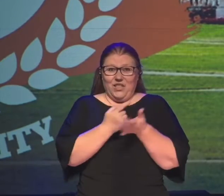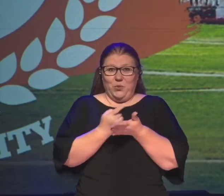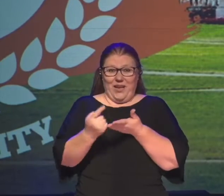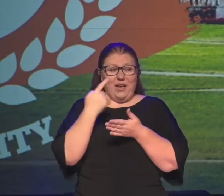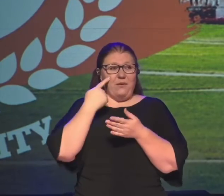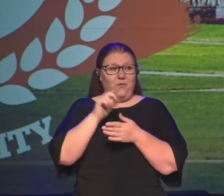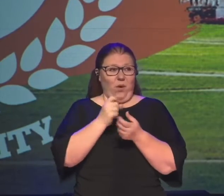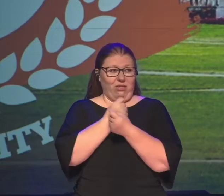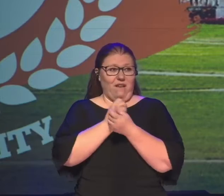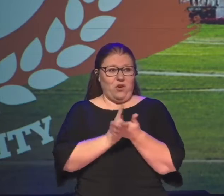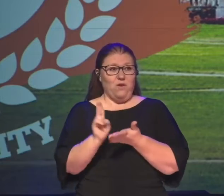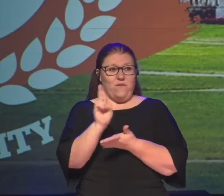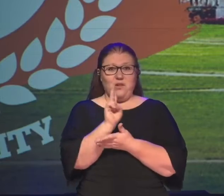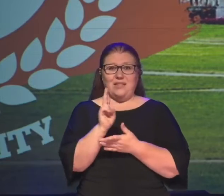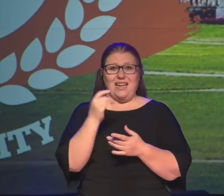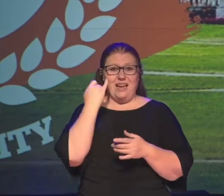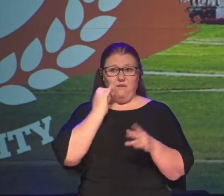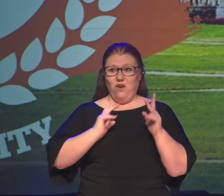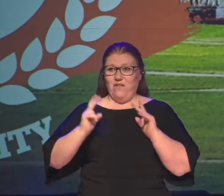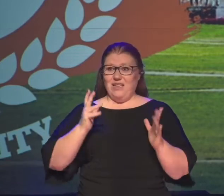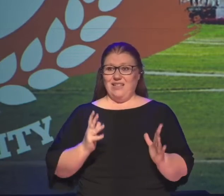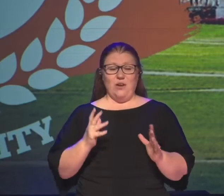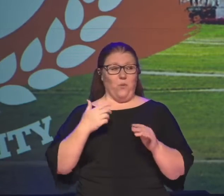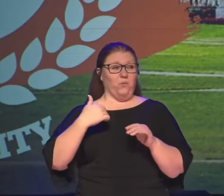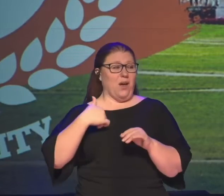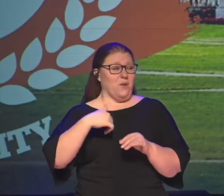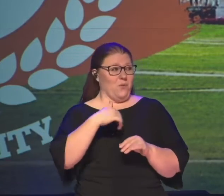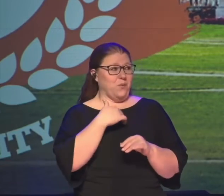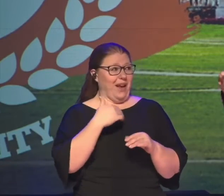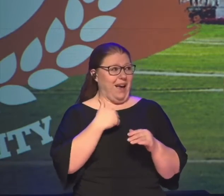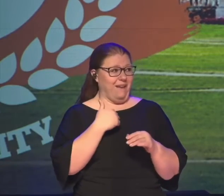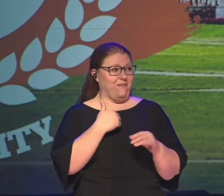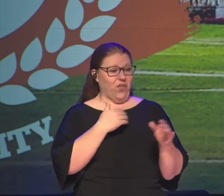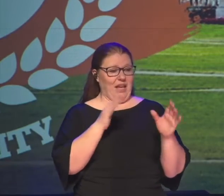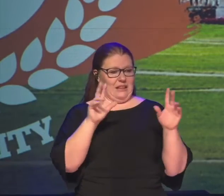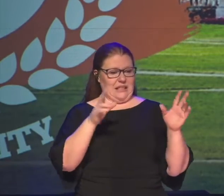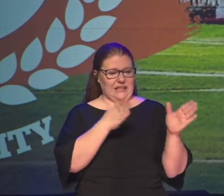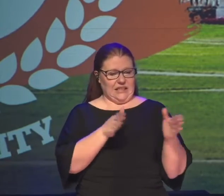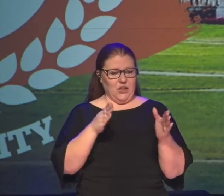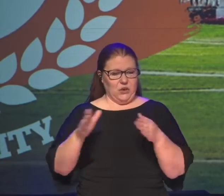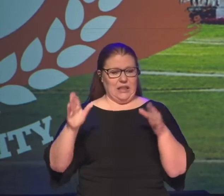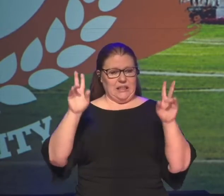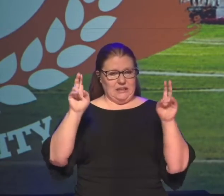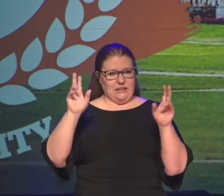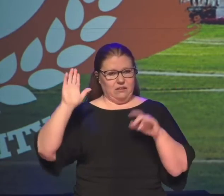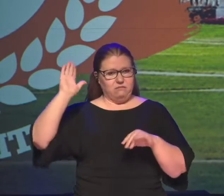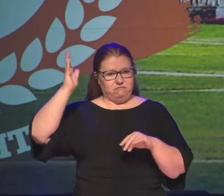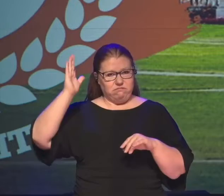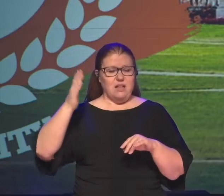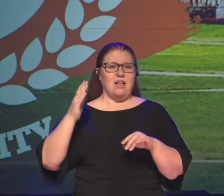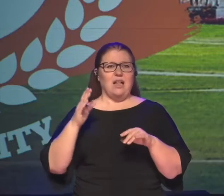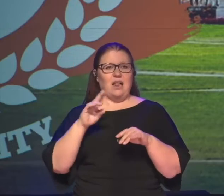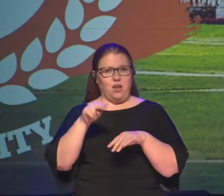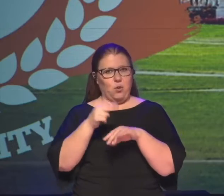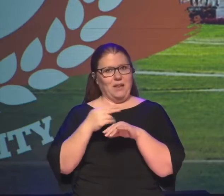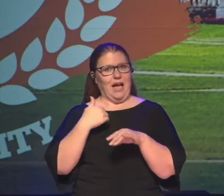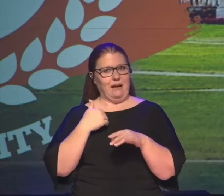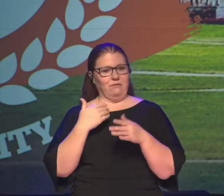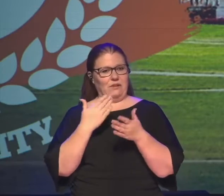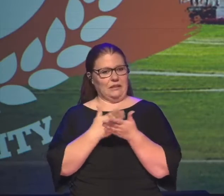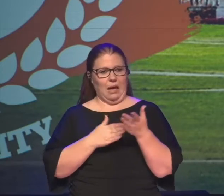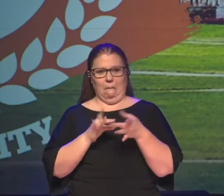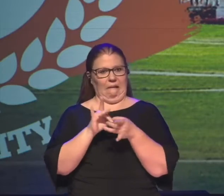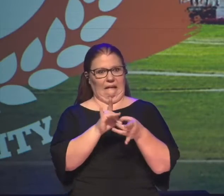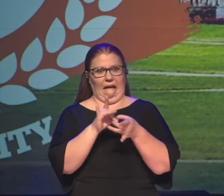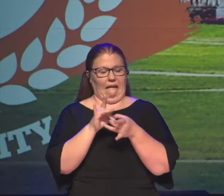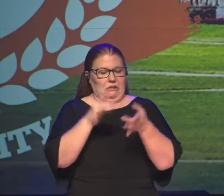If you're a guest this morning, we kind of group all of our talks in a series, and they usually try to have some connective, I don't